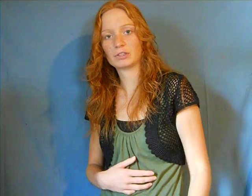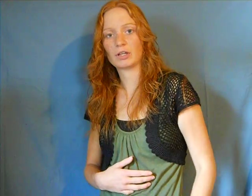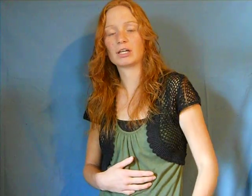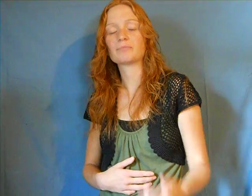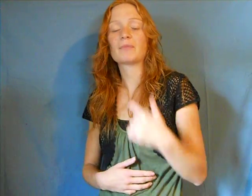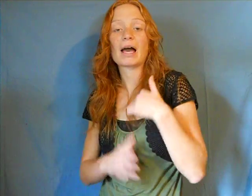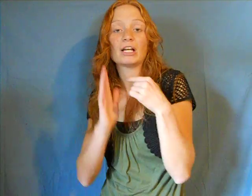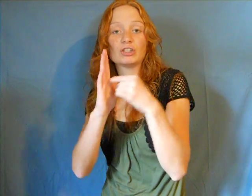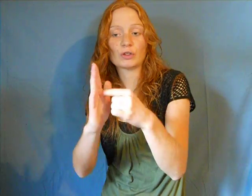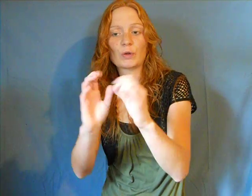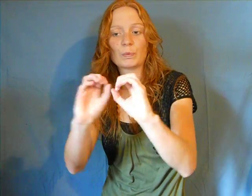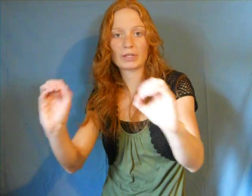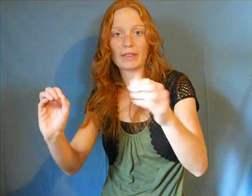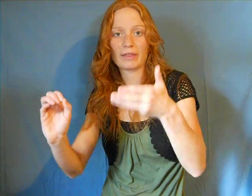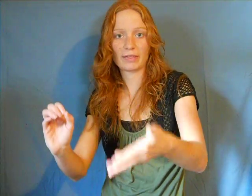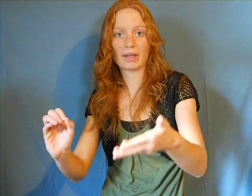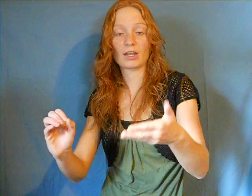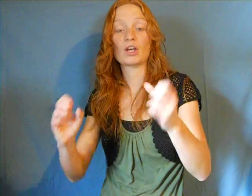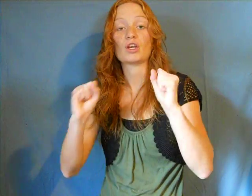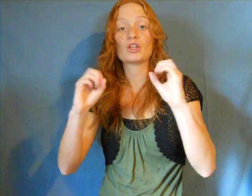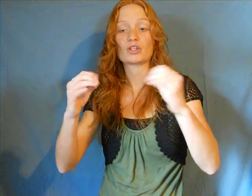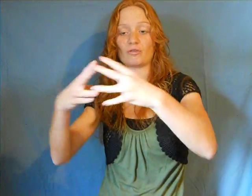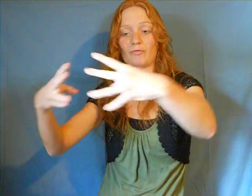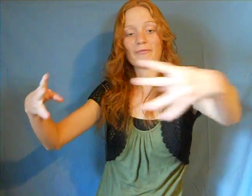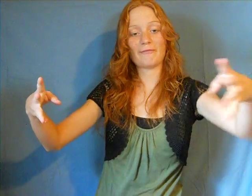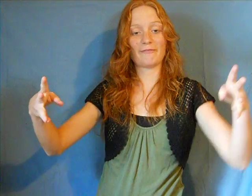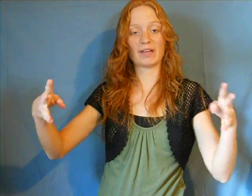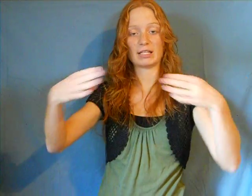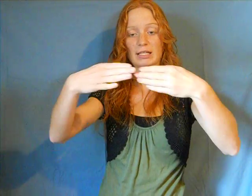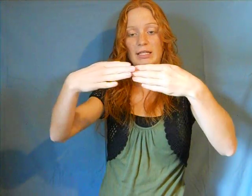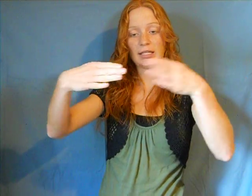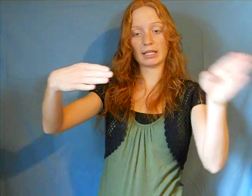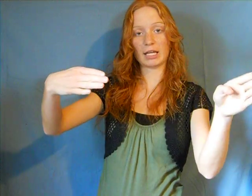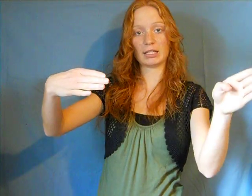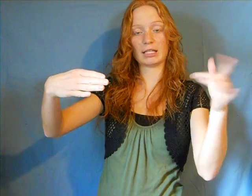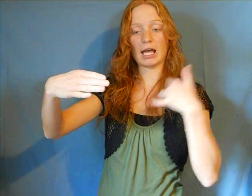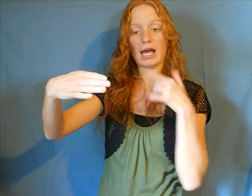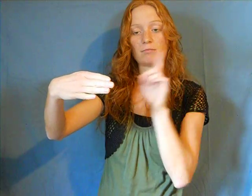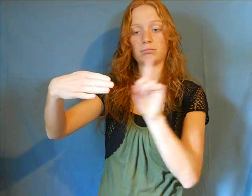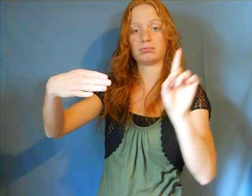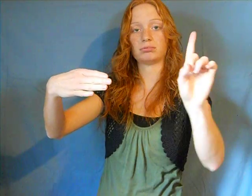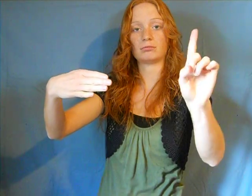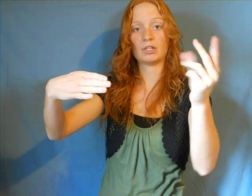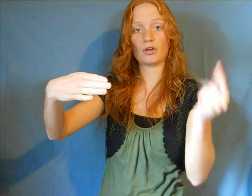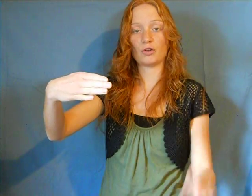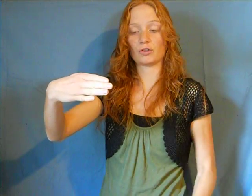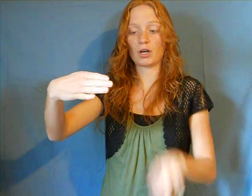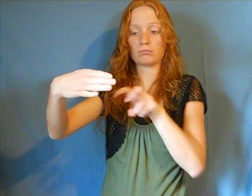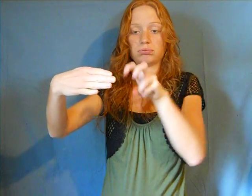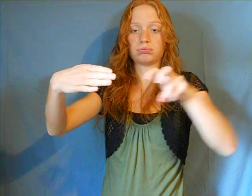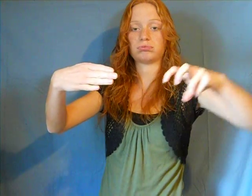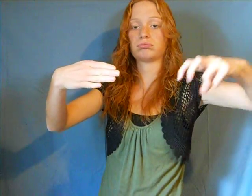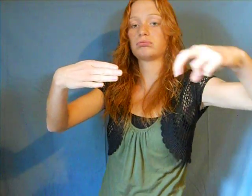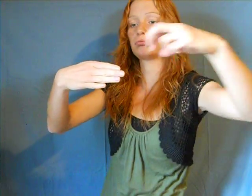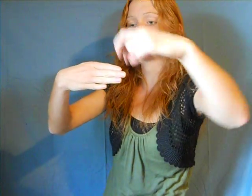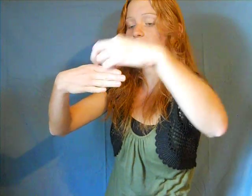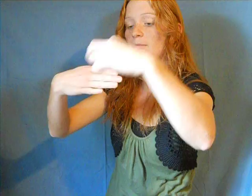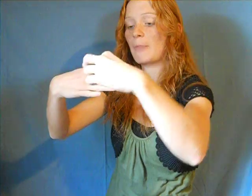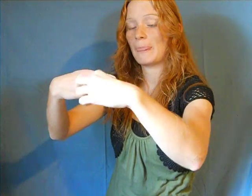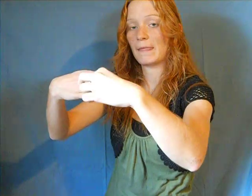So he ran to the gate, and I let him out, and first thing he did was out the gate, around the fence, right back to that same spot on the outside. And